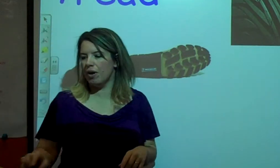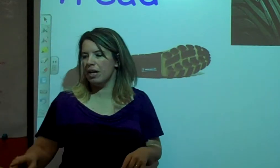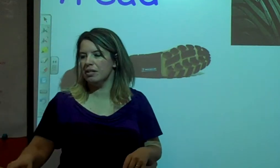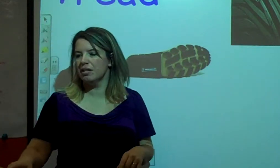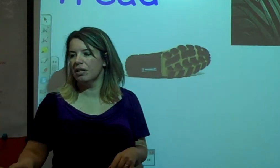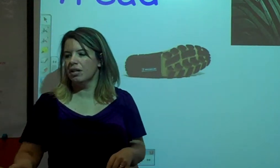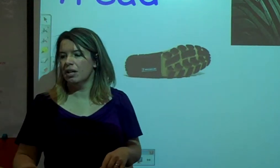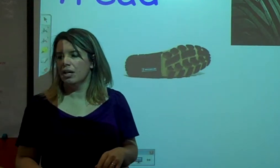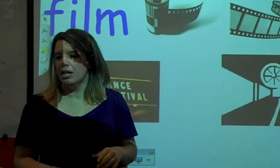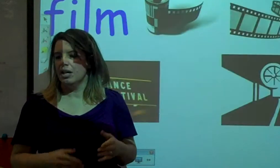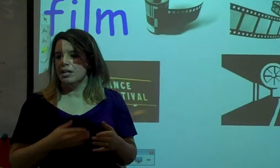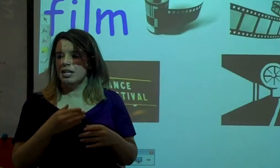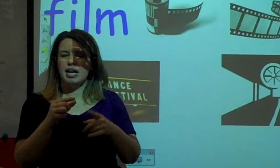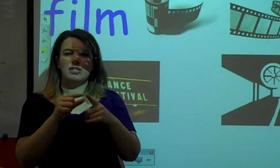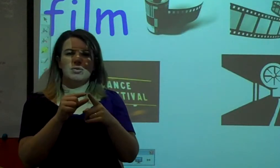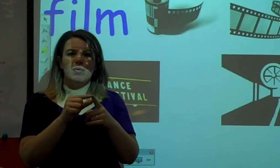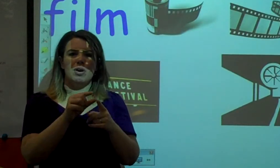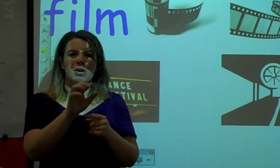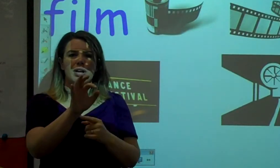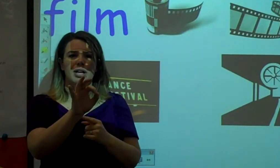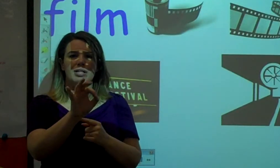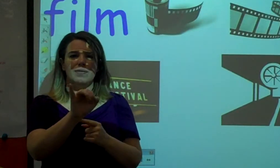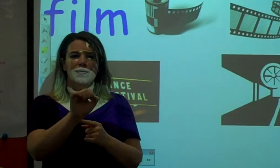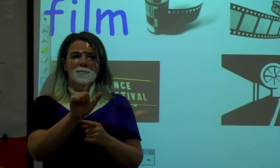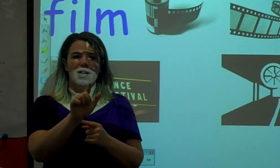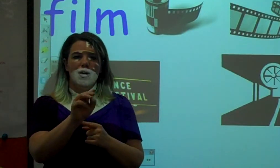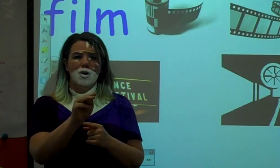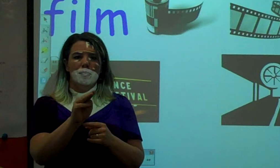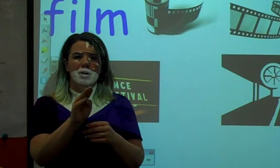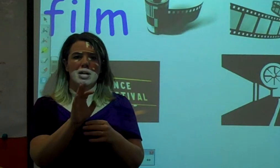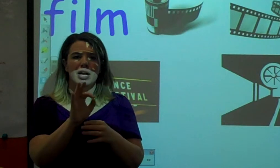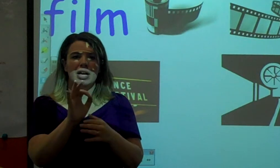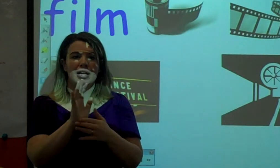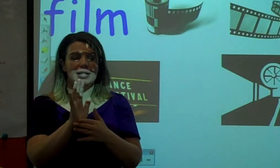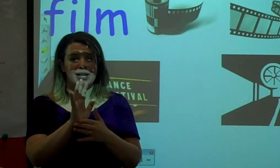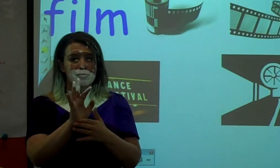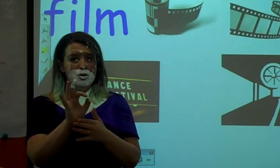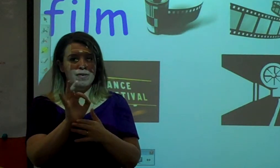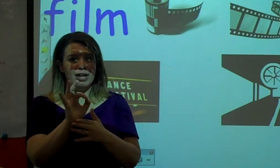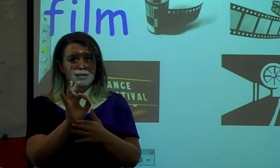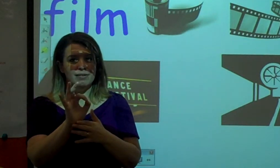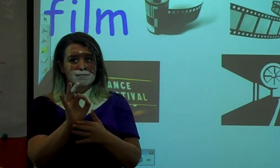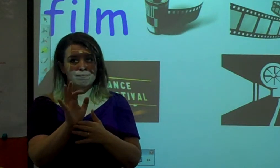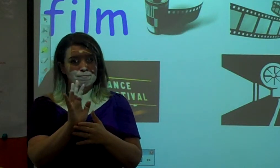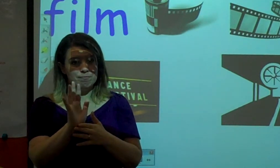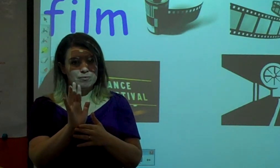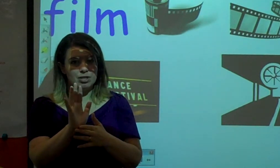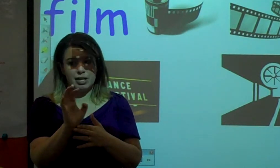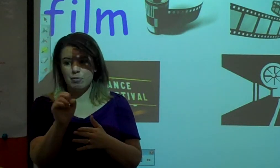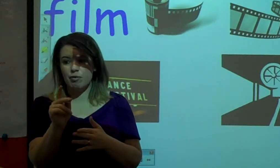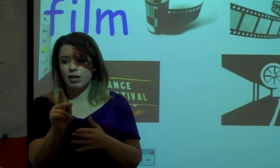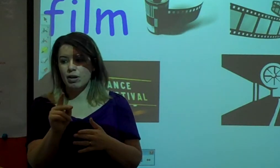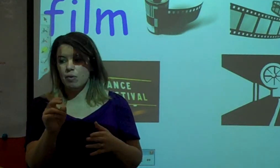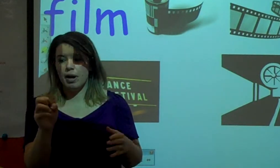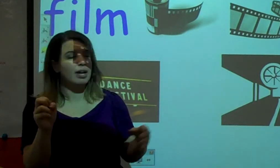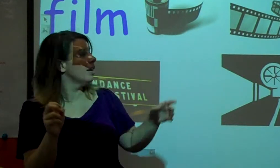Alright? The next word is film. It's like a movie. It's like a movie, okay?